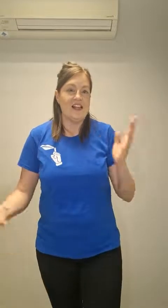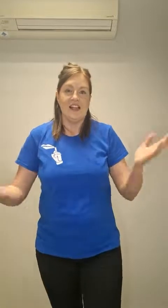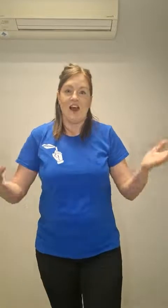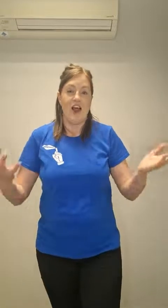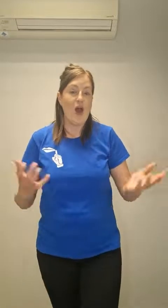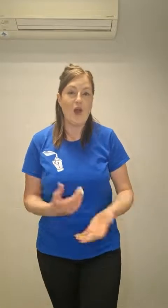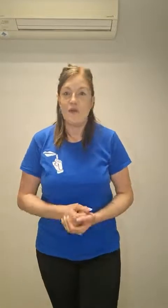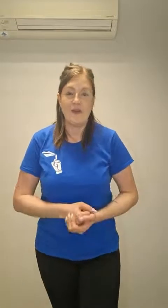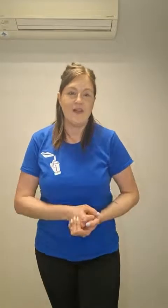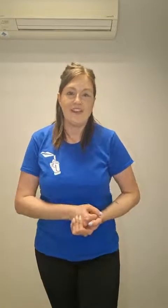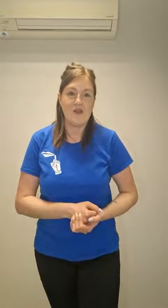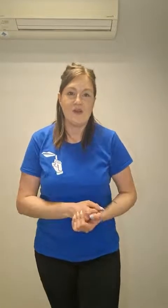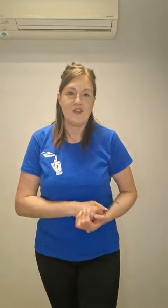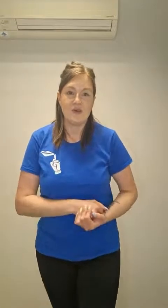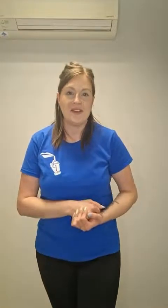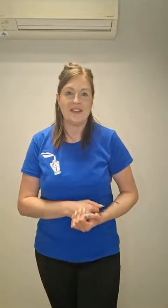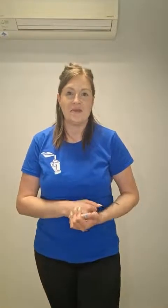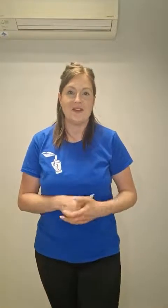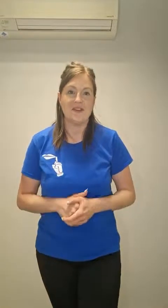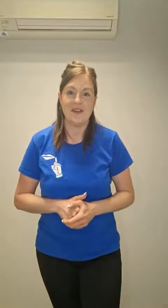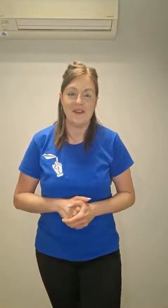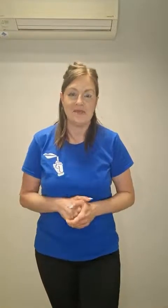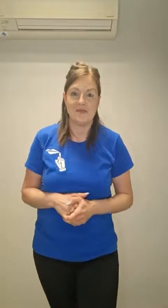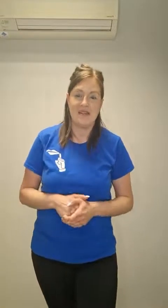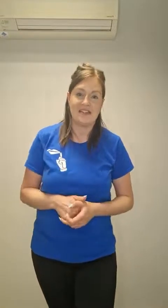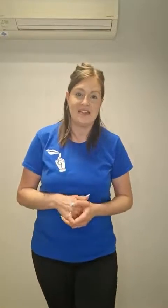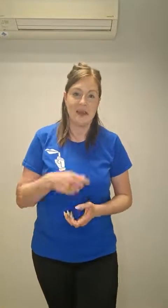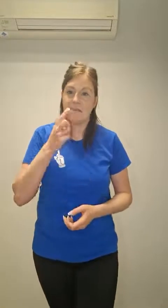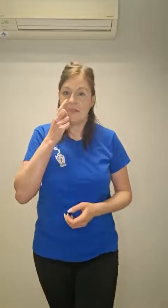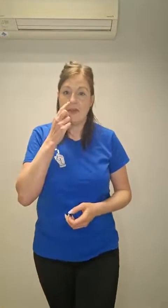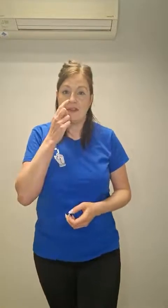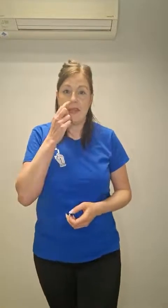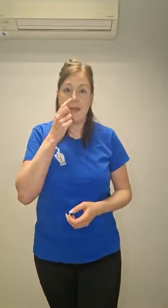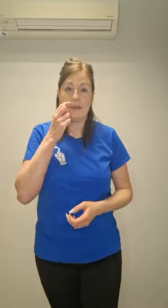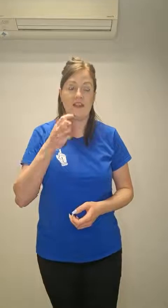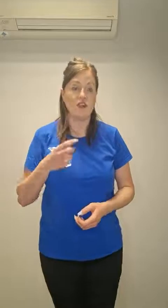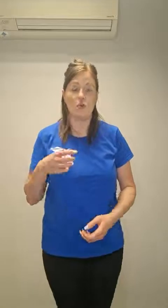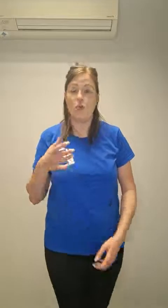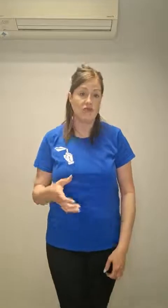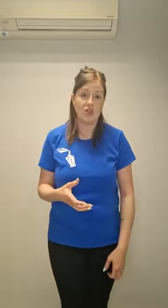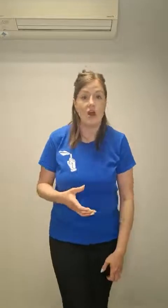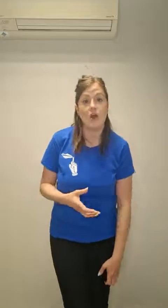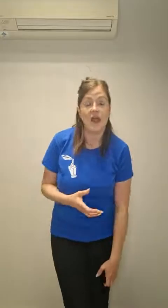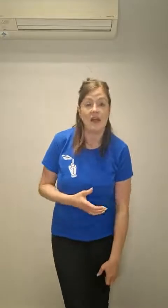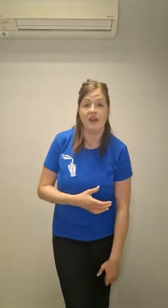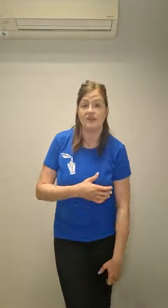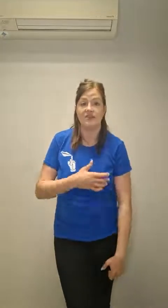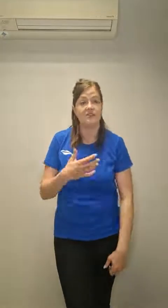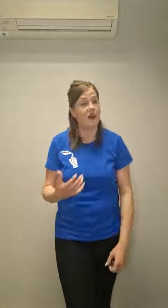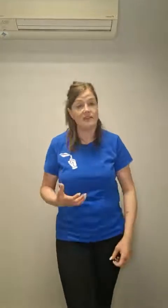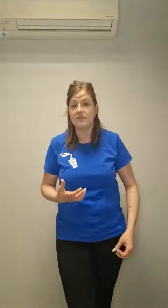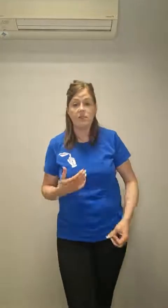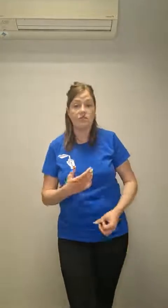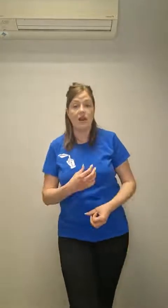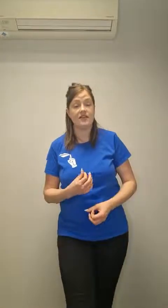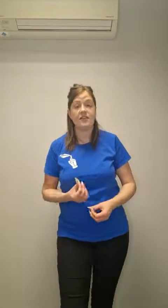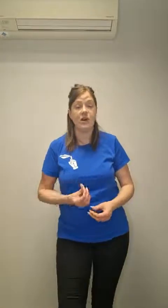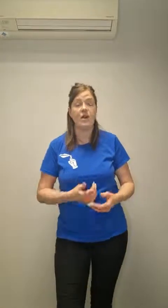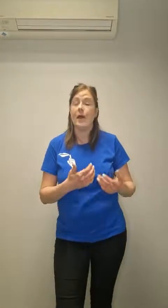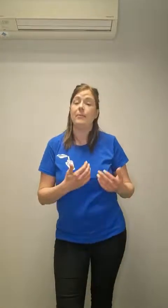I hope that you have enjoyed some of those signs with me today. If there's anything that you want to know, any other signs that you'd like to know, please,